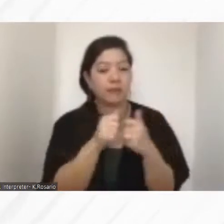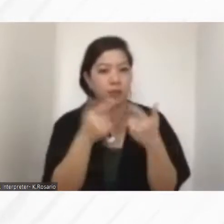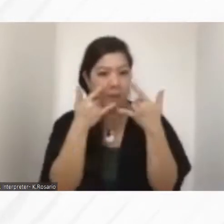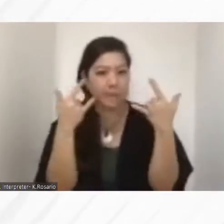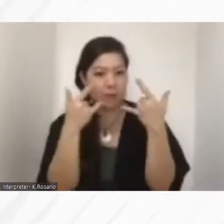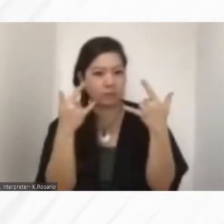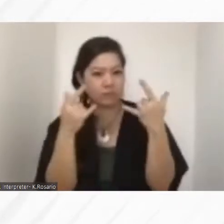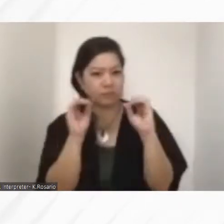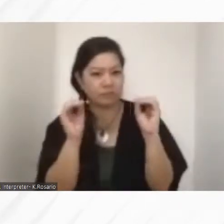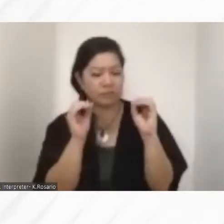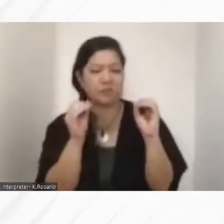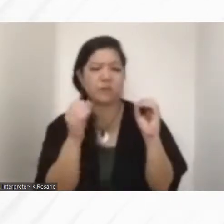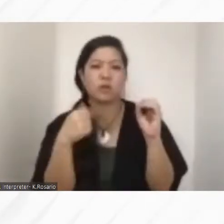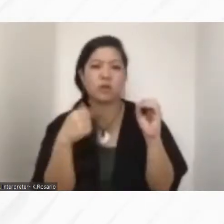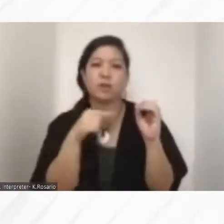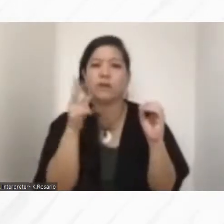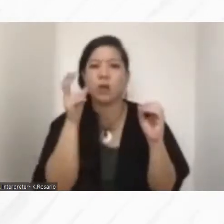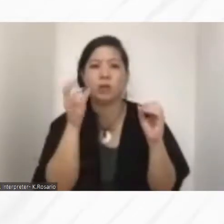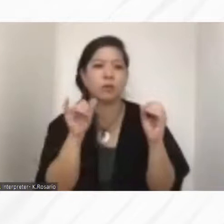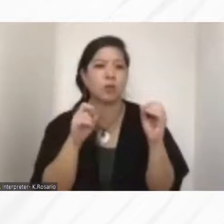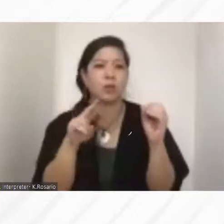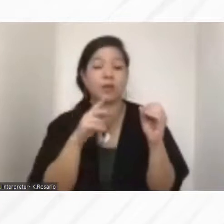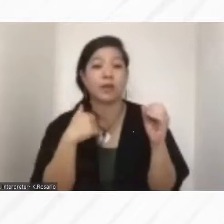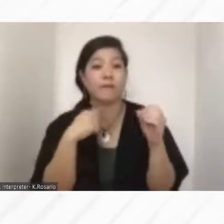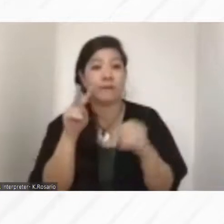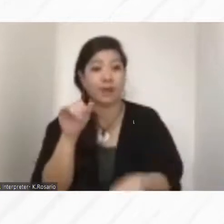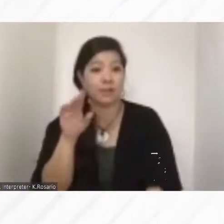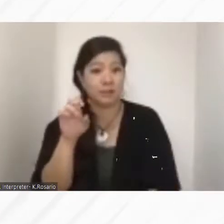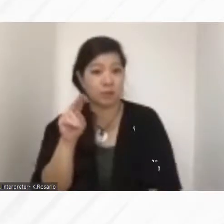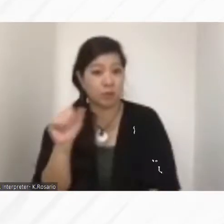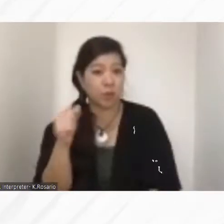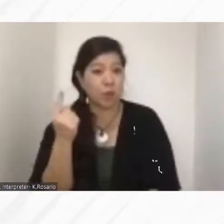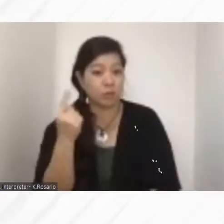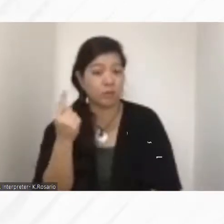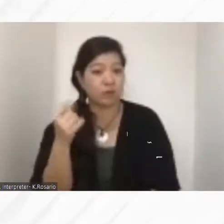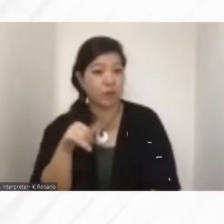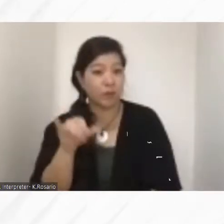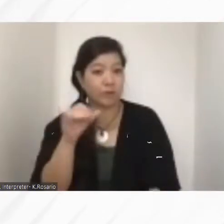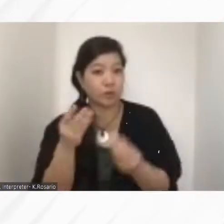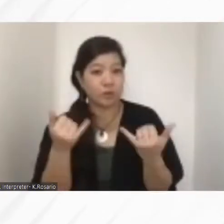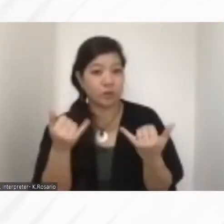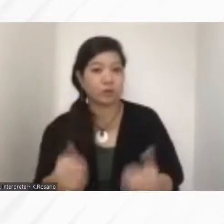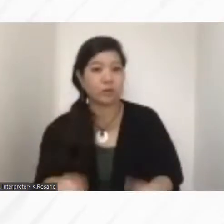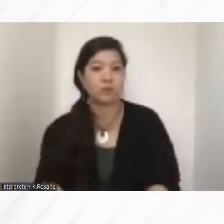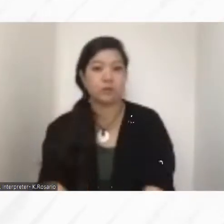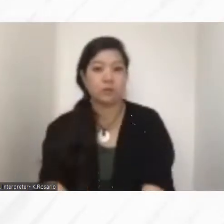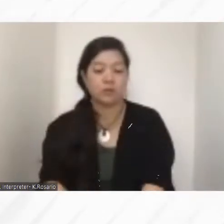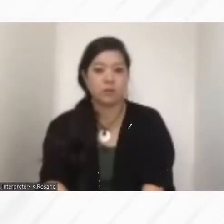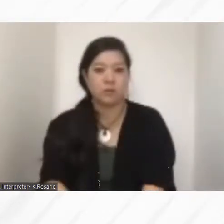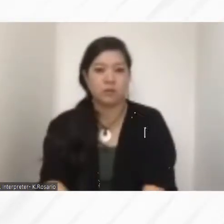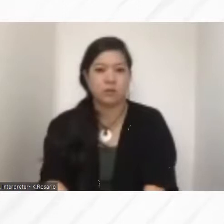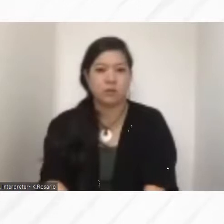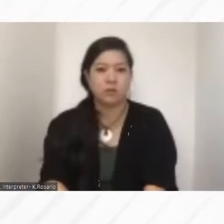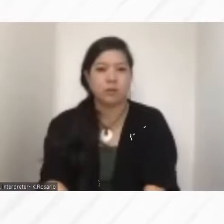Will we eventually have herd immunity, or is a vaccine the only long-term solution? So let me go backwards. There's a couple of